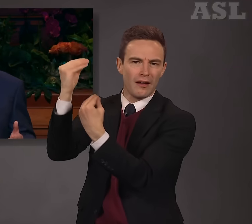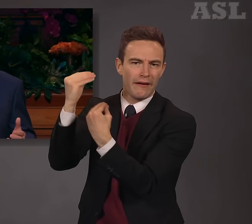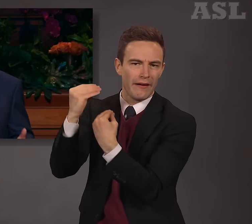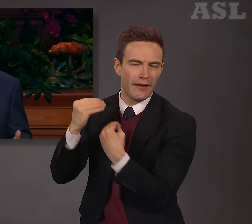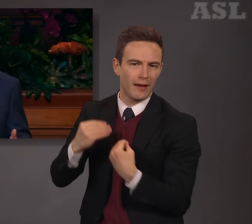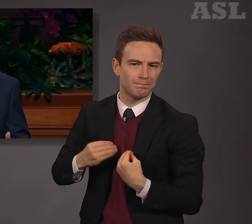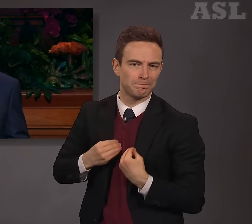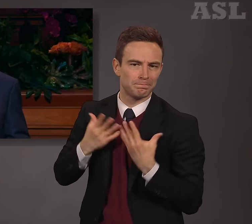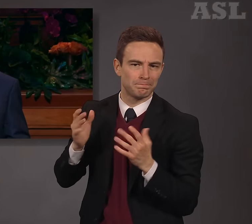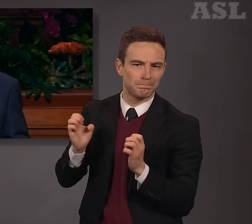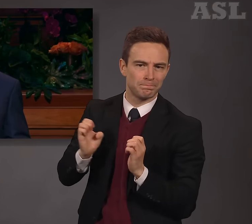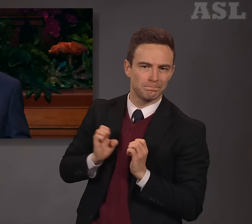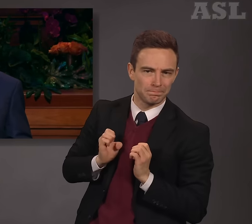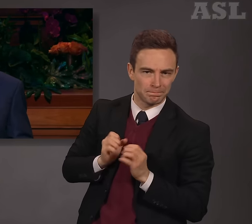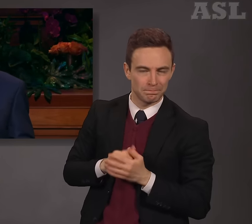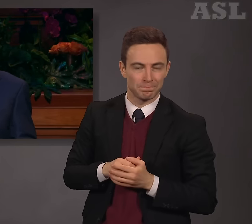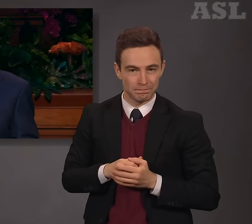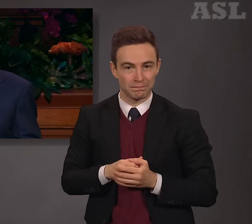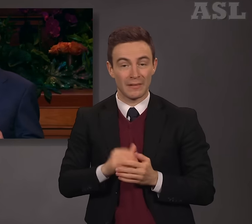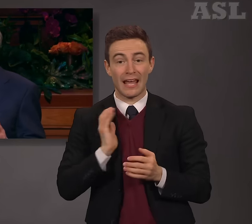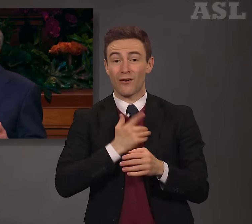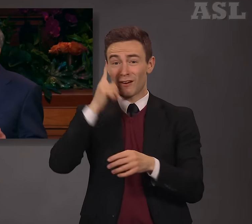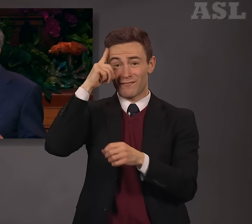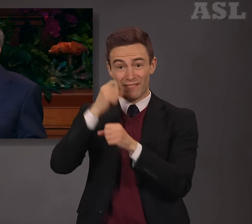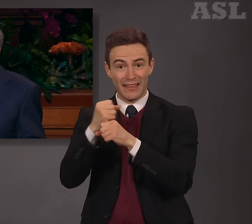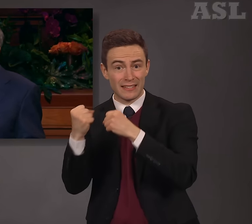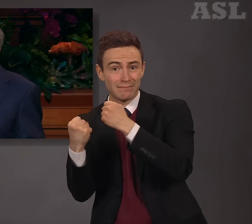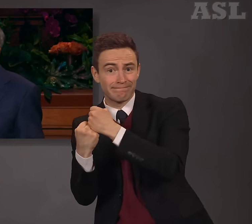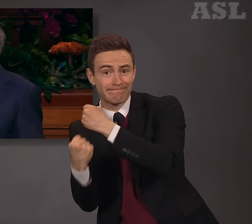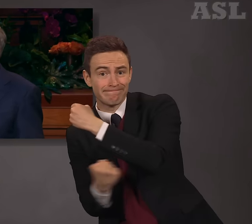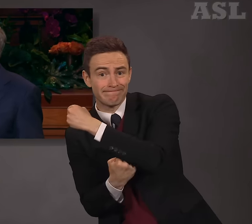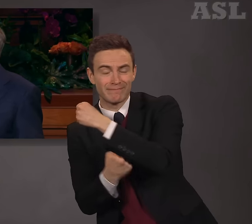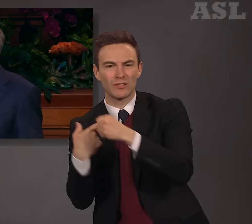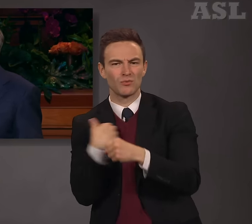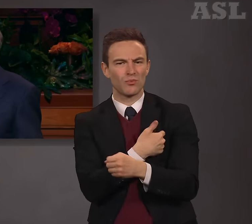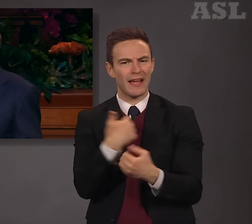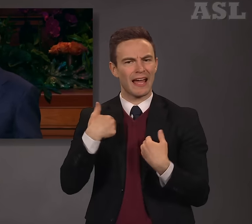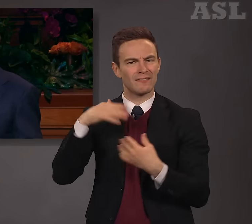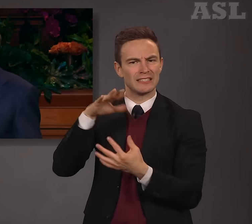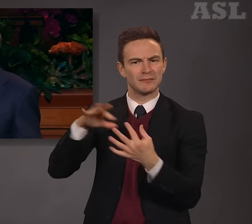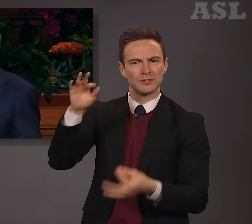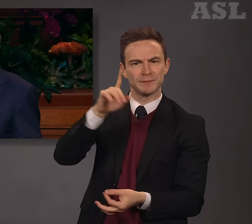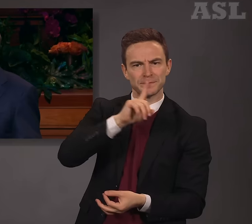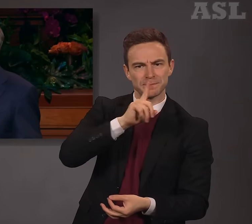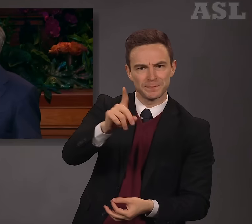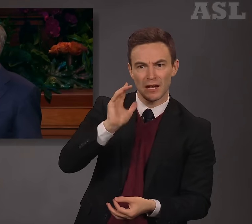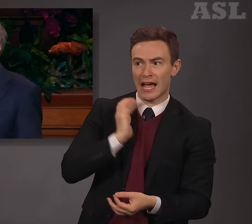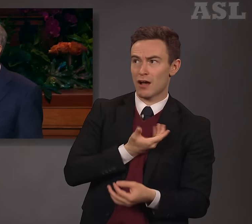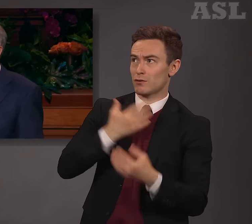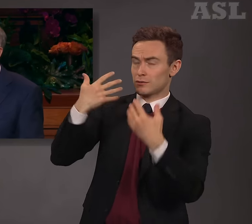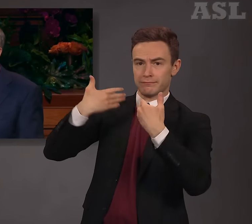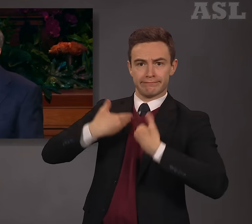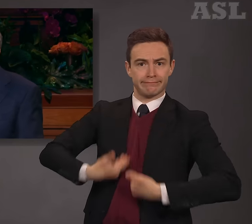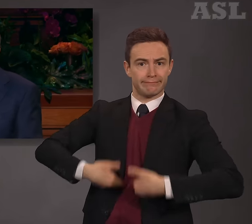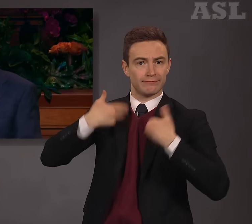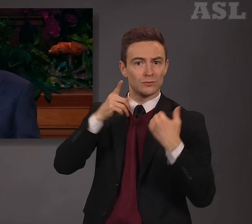Him is confirmed and fortified. We are spiritually assured of our true identity and the purposes of life.